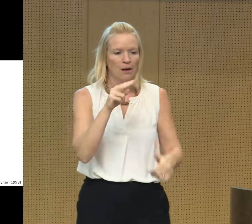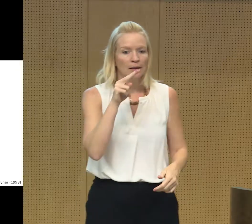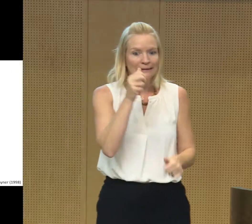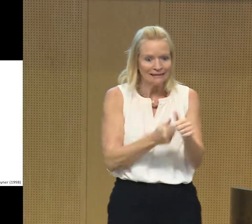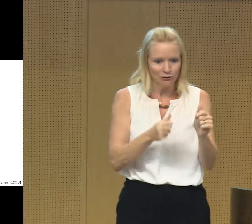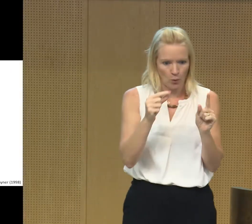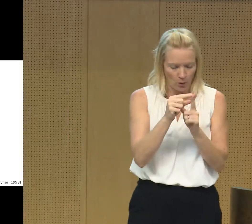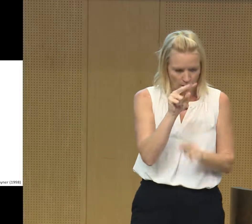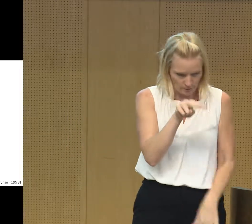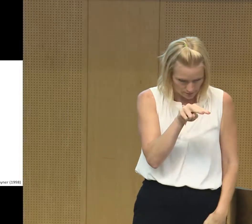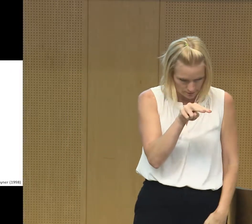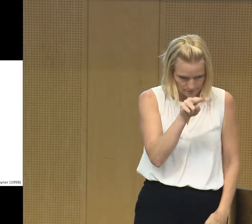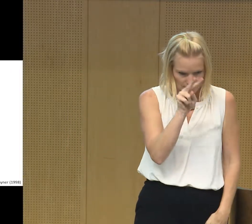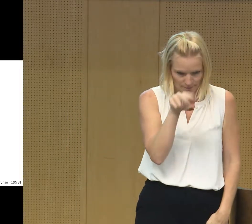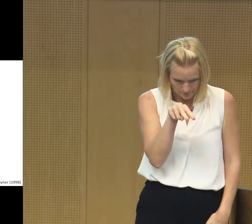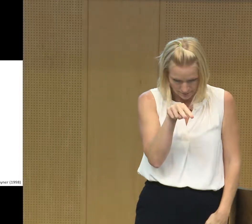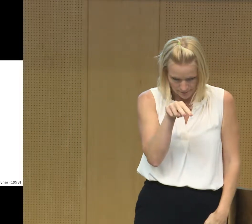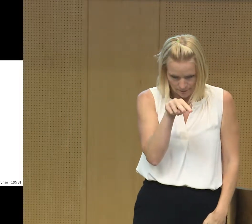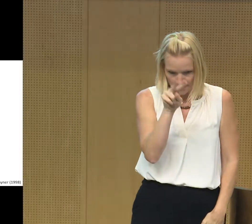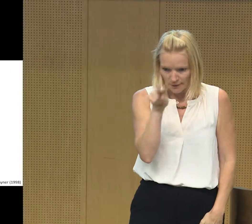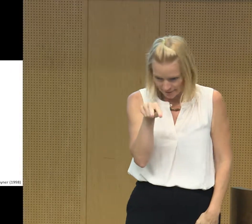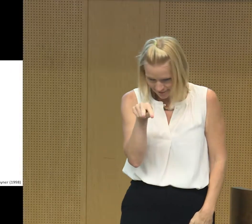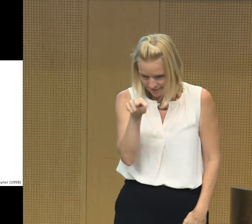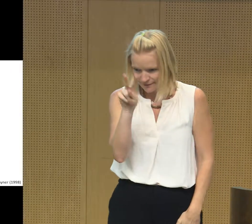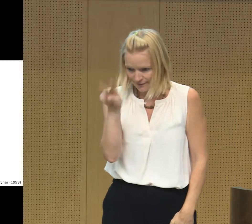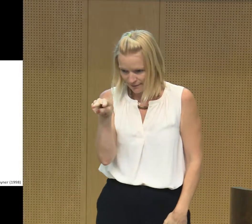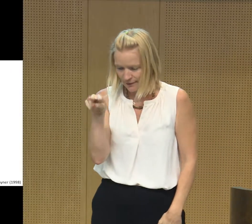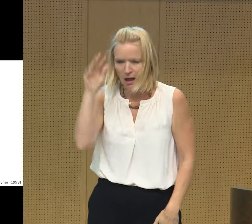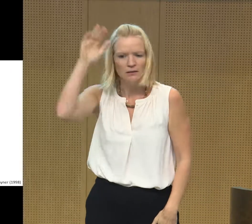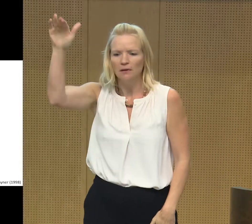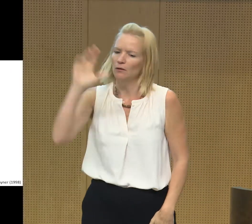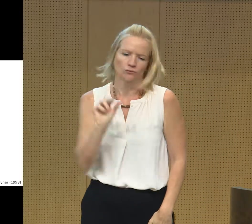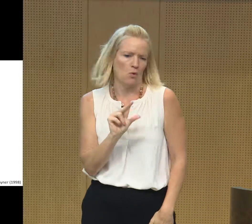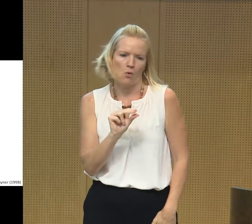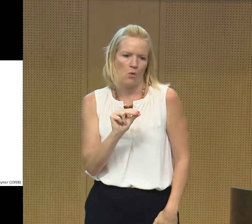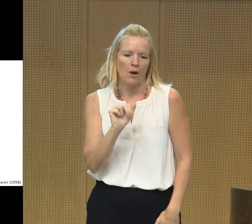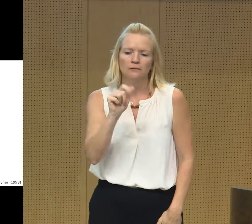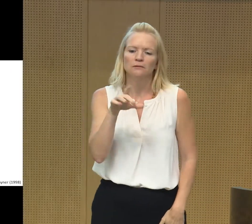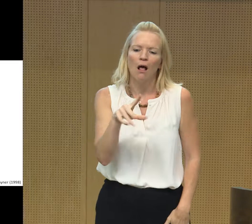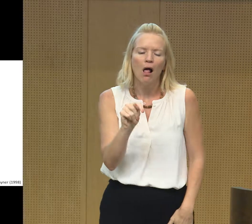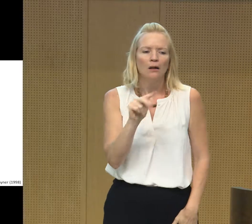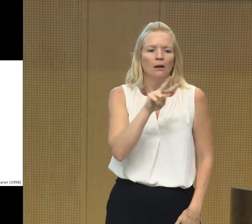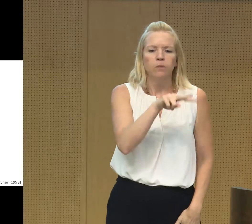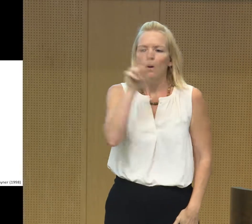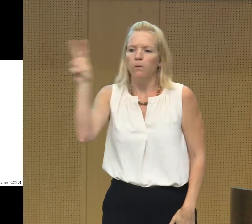child would look at each word individually. And adults don't do that.